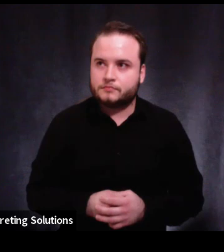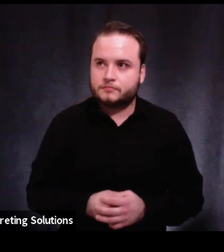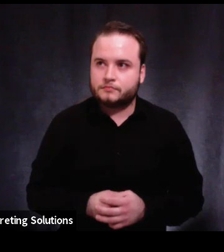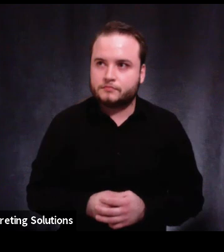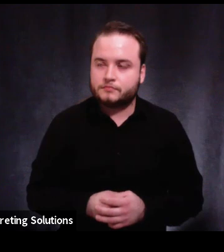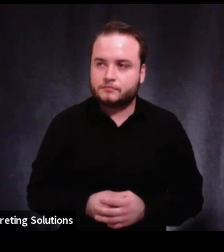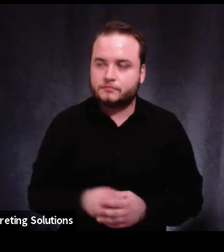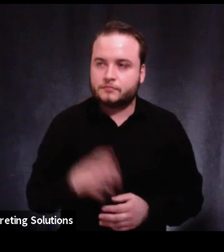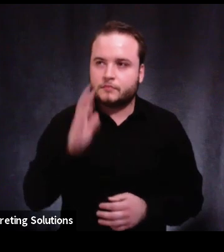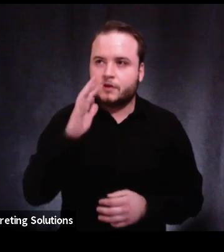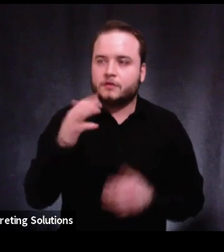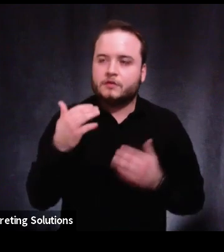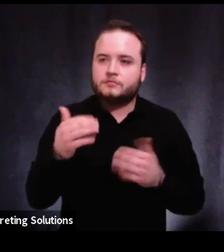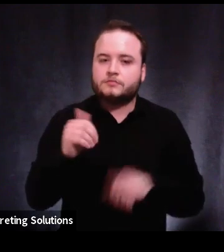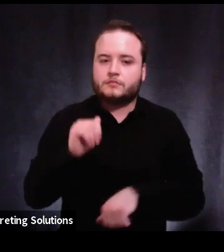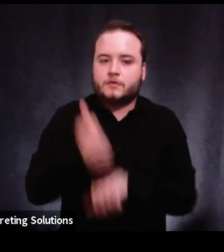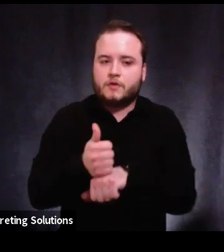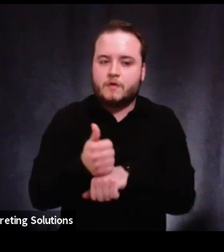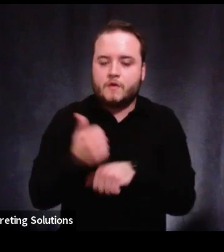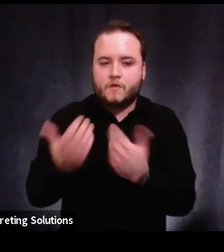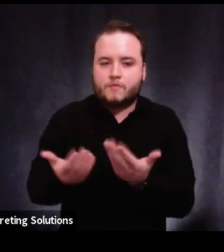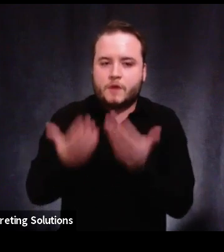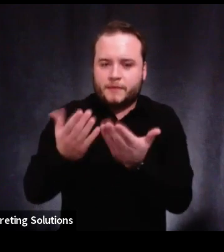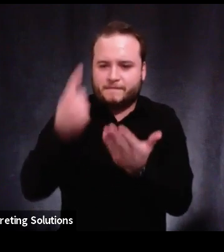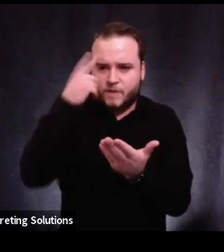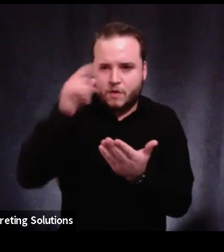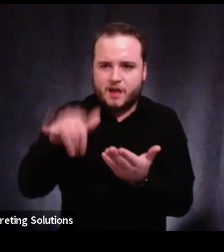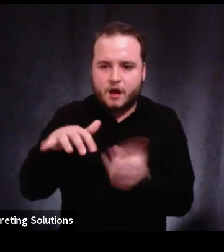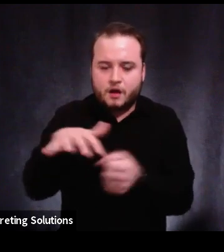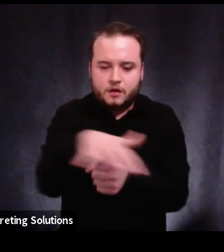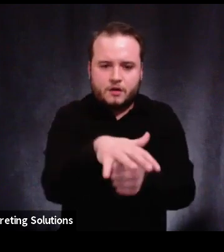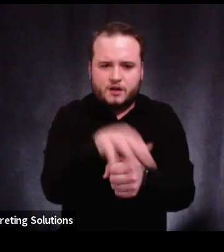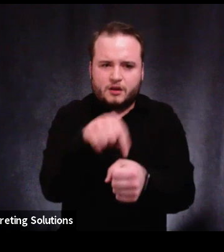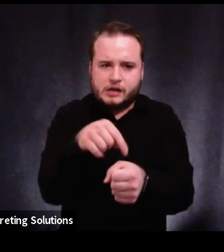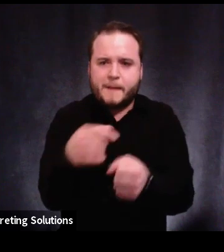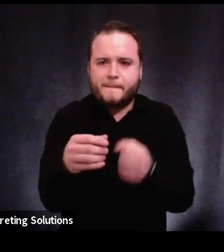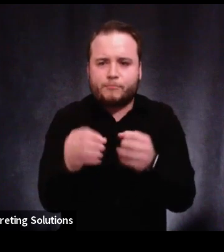certain sizes. So it's not the stay-at-home order, but it is